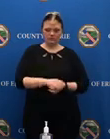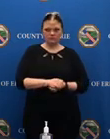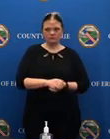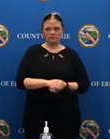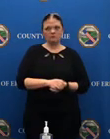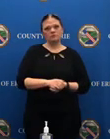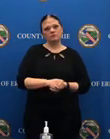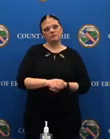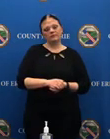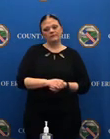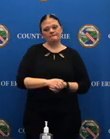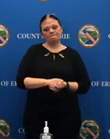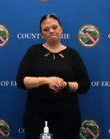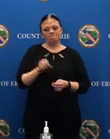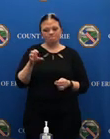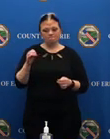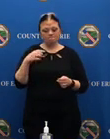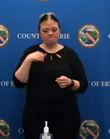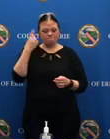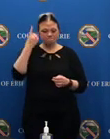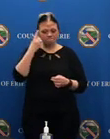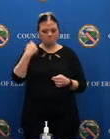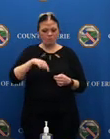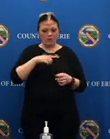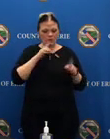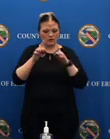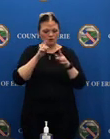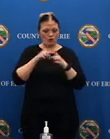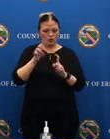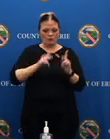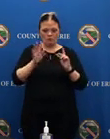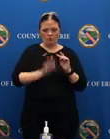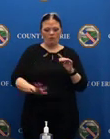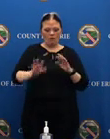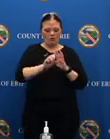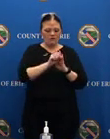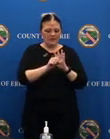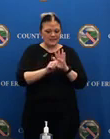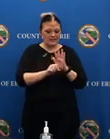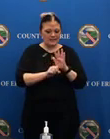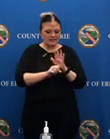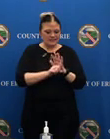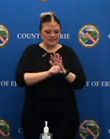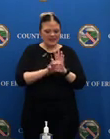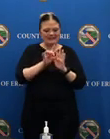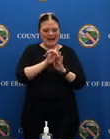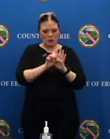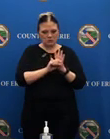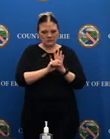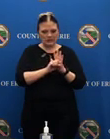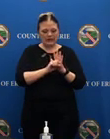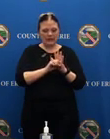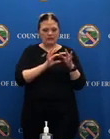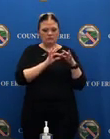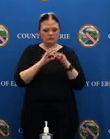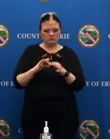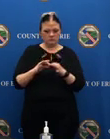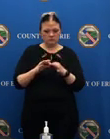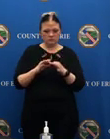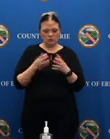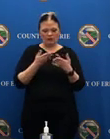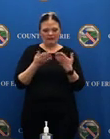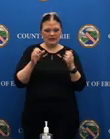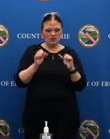So I was wondering, we've talked to people all over the state and downstate regarding measures that could be put